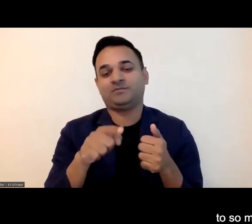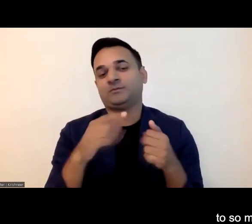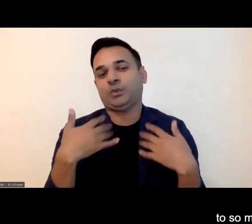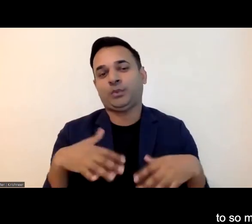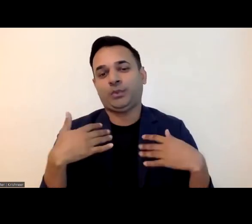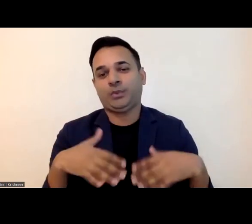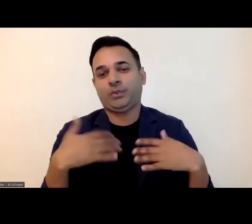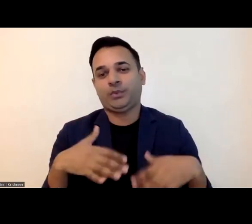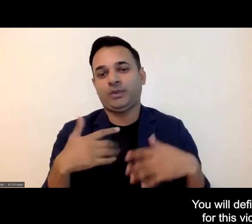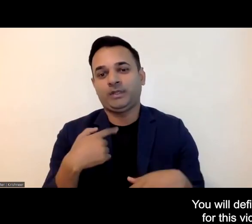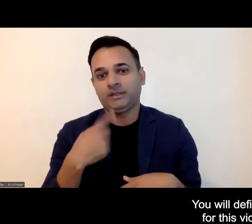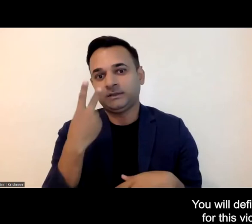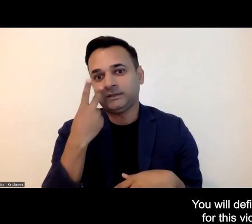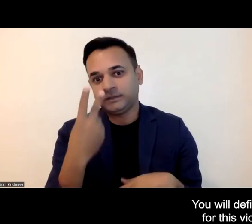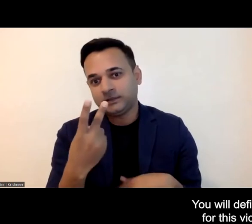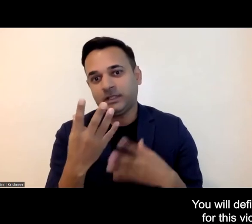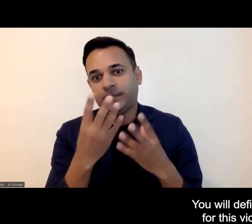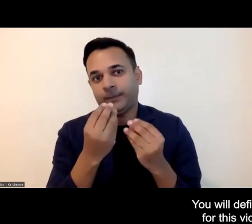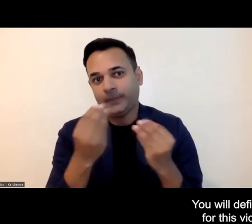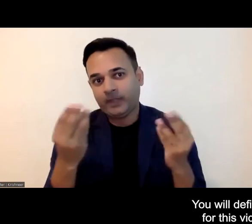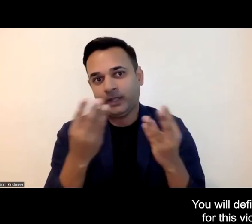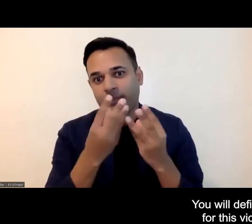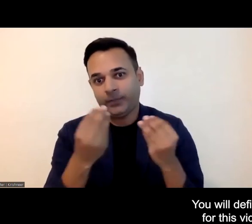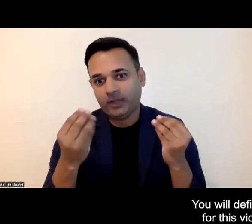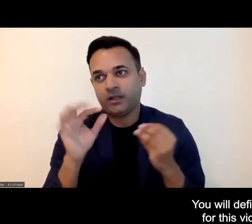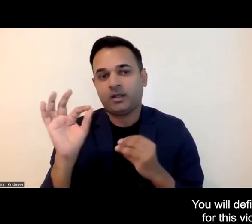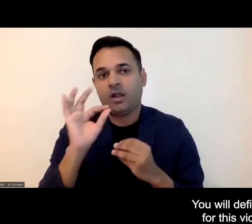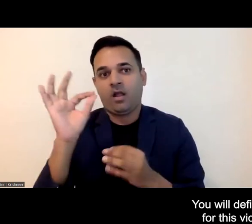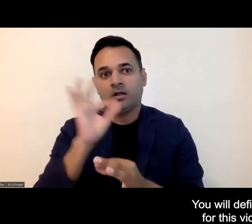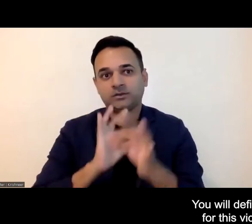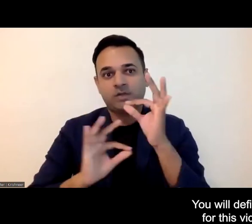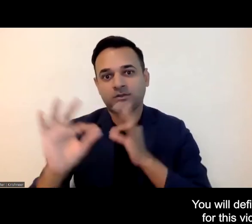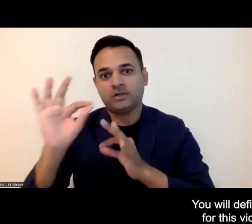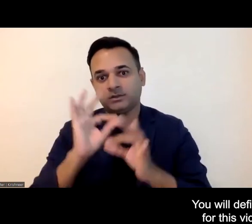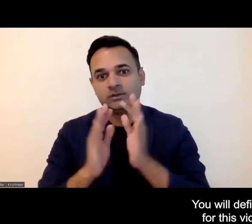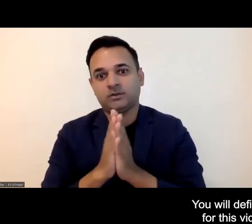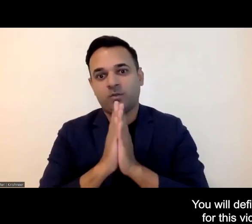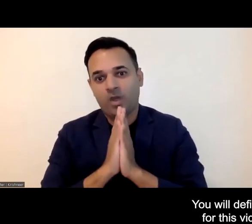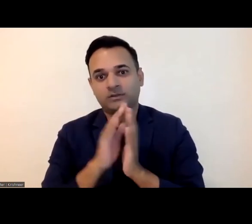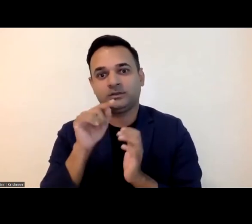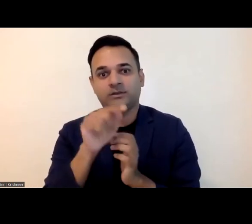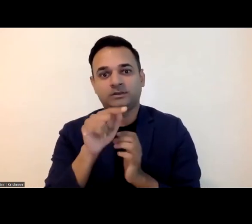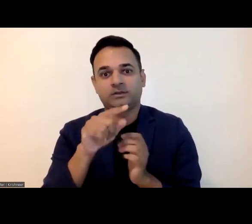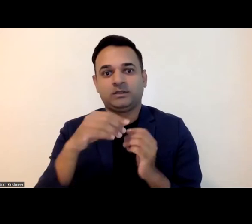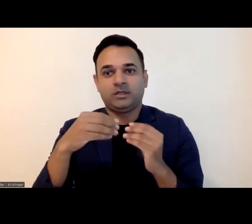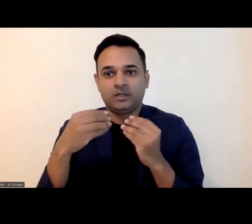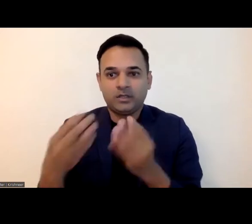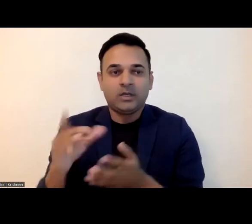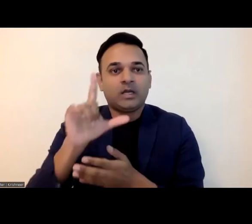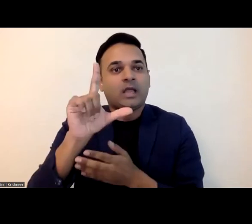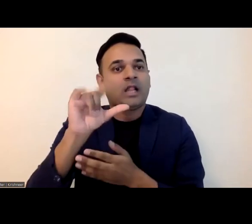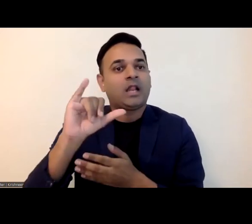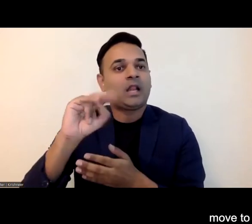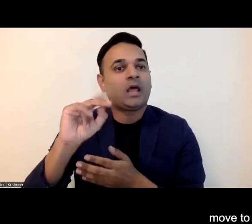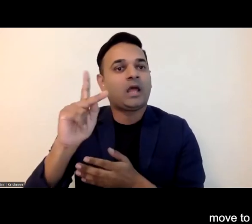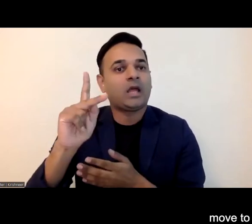this webinar today. You will definitely receive the link for this video in the chat box. I will